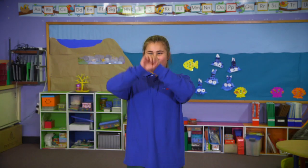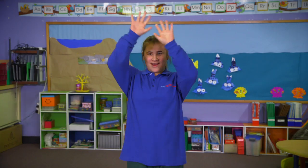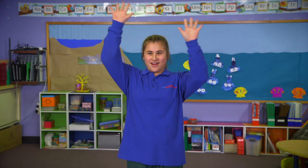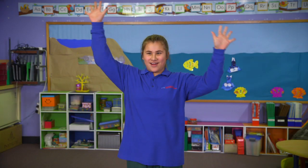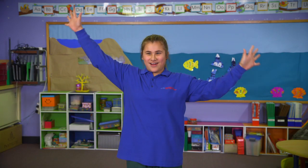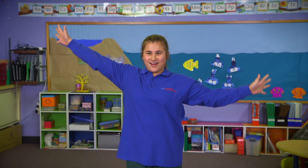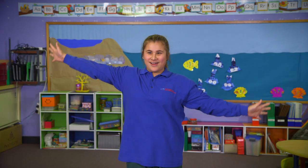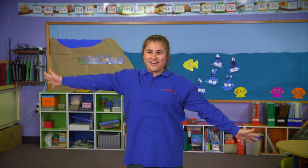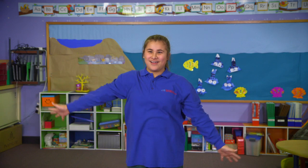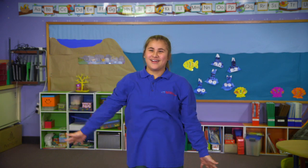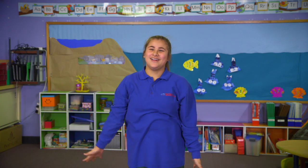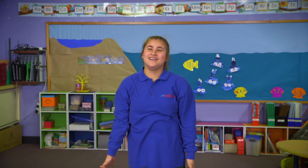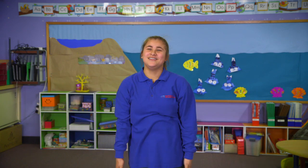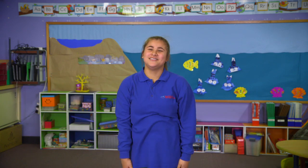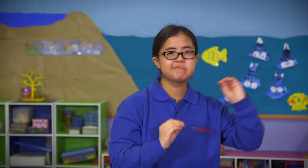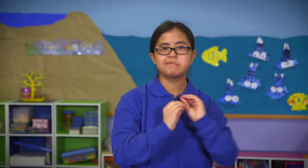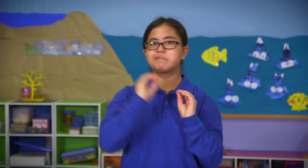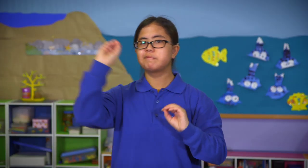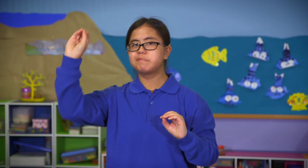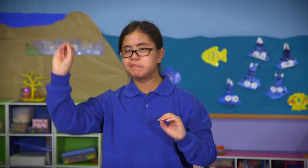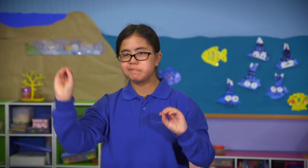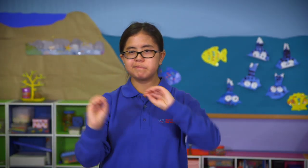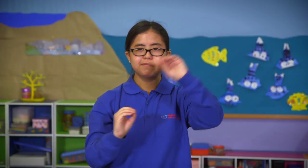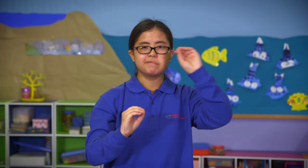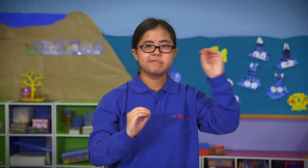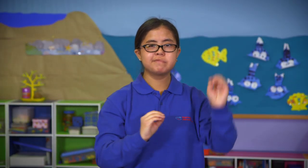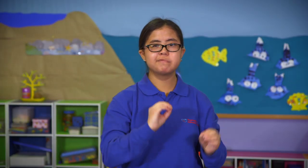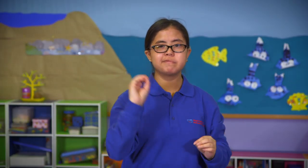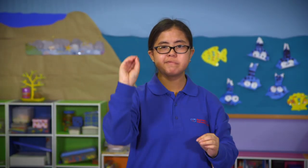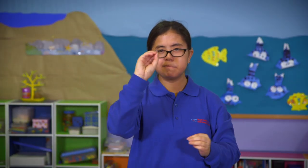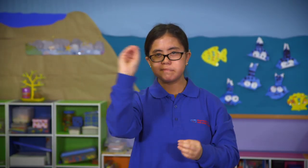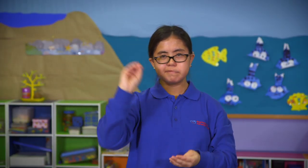sign, but it also means kind of like the colours on the canvas.